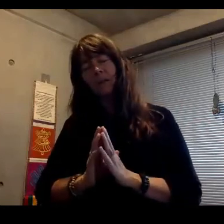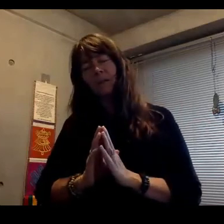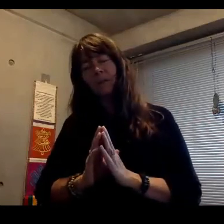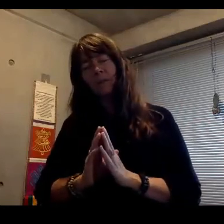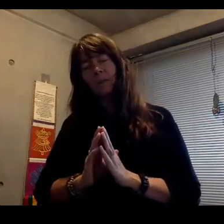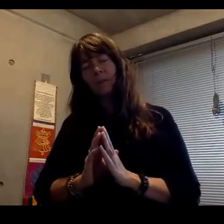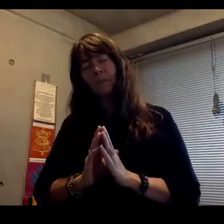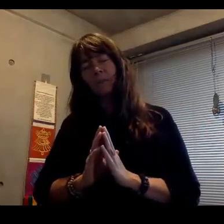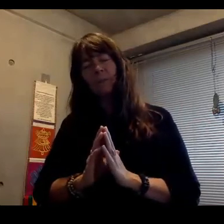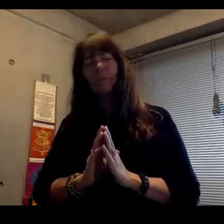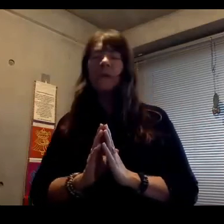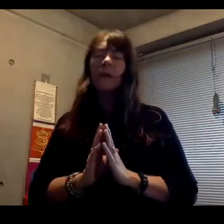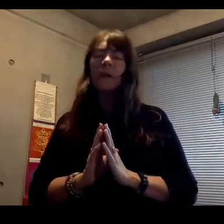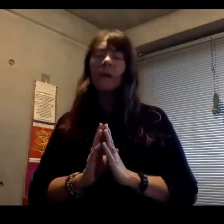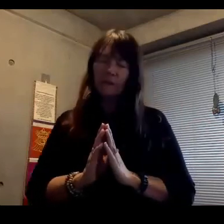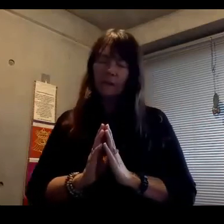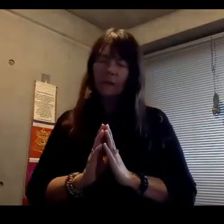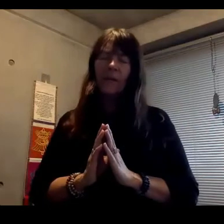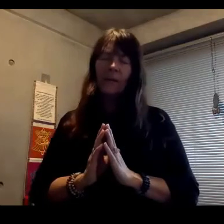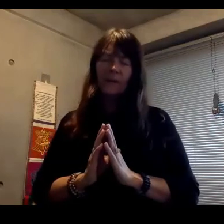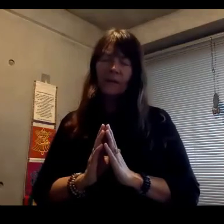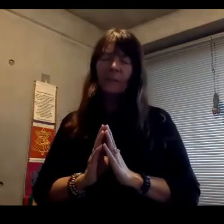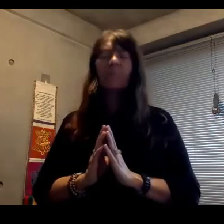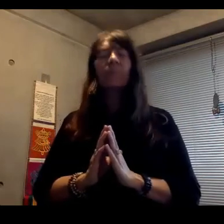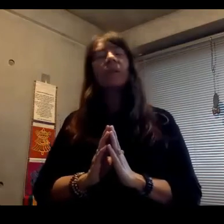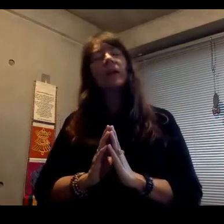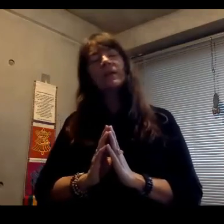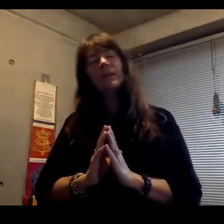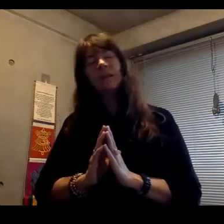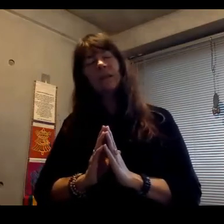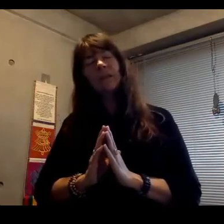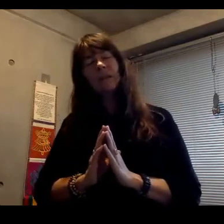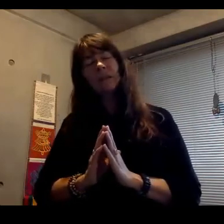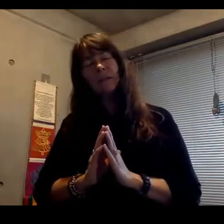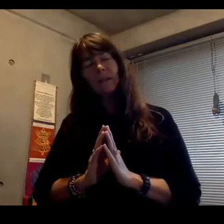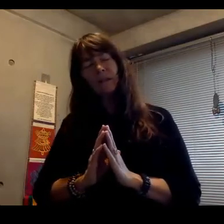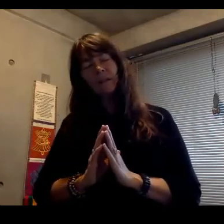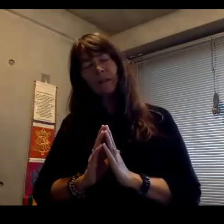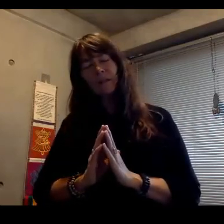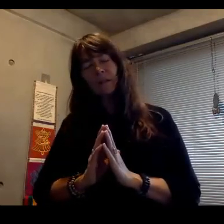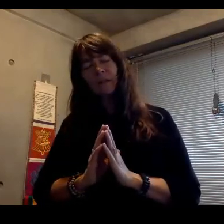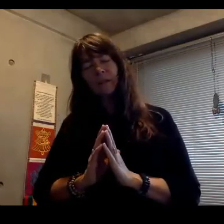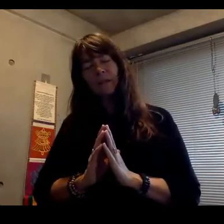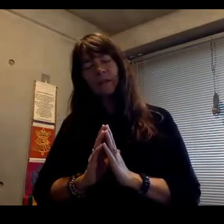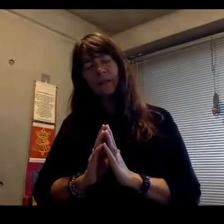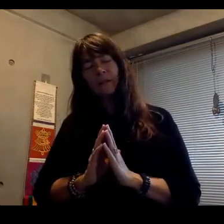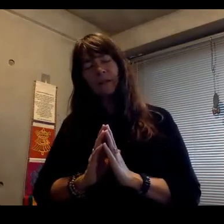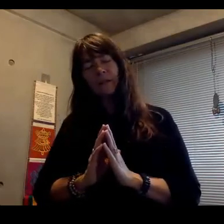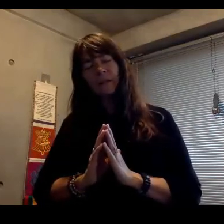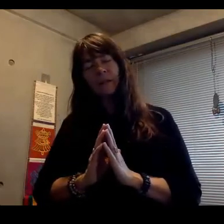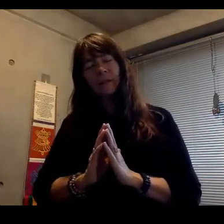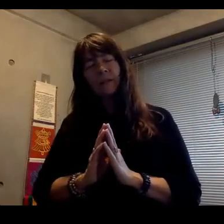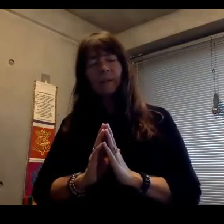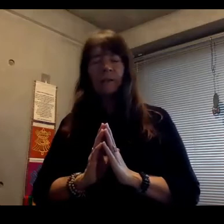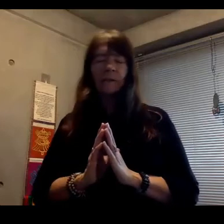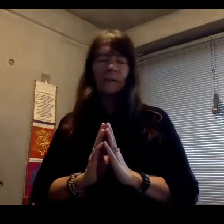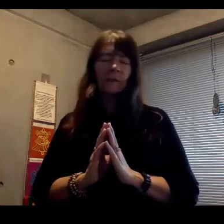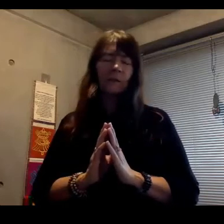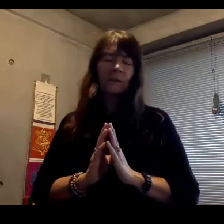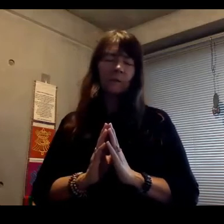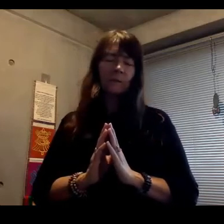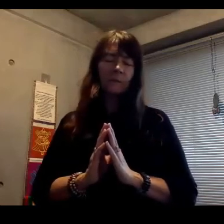The meditative state, brute, you mean, or out of body? Yeah. Yes. Mm-hmm. Well, I guess I see it